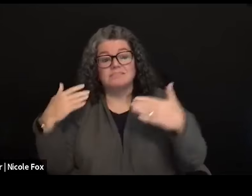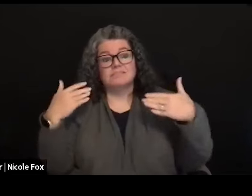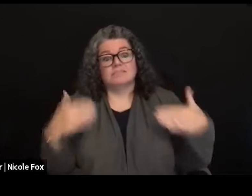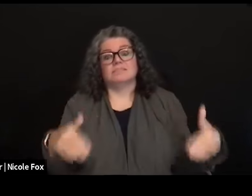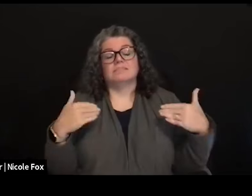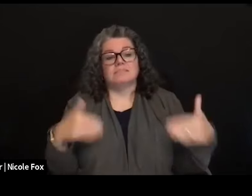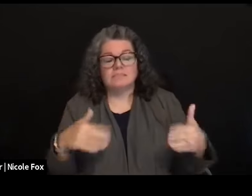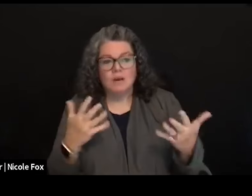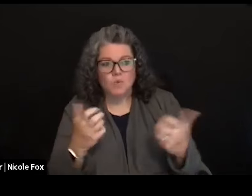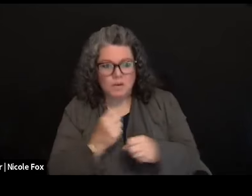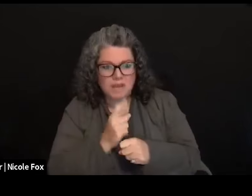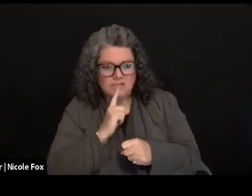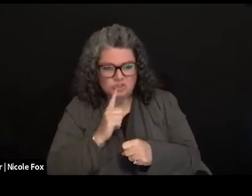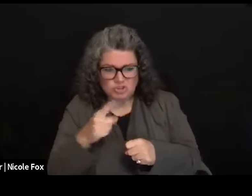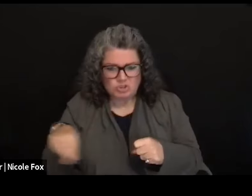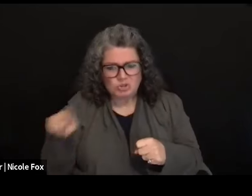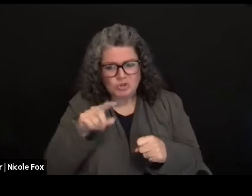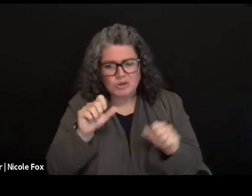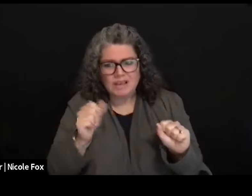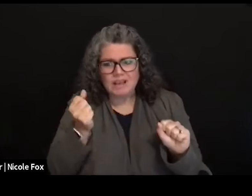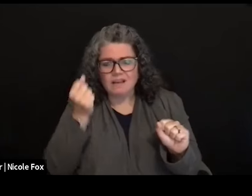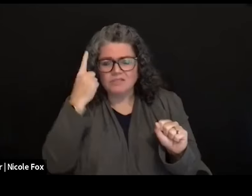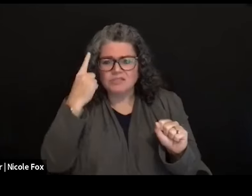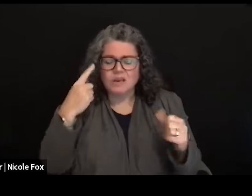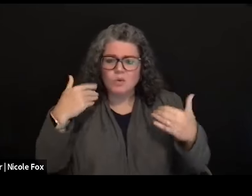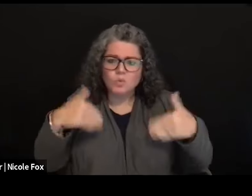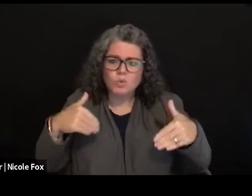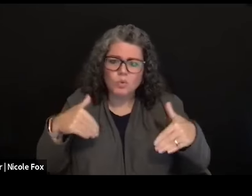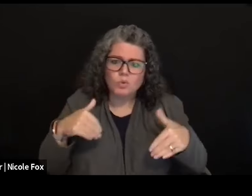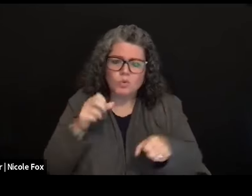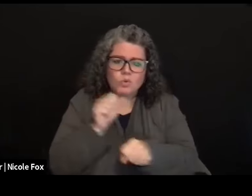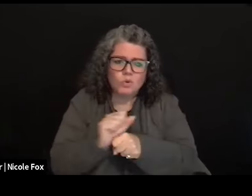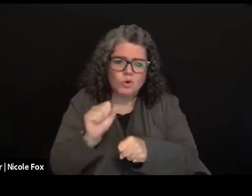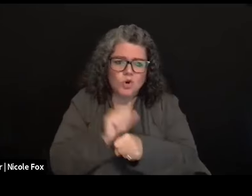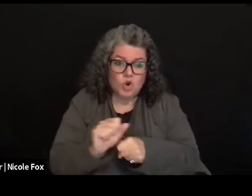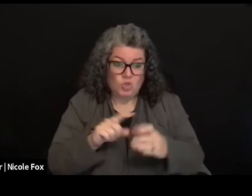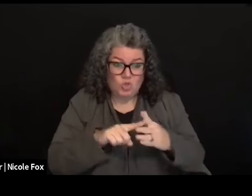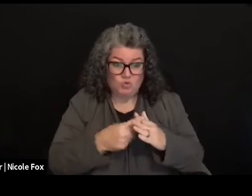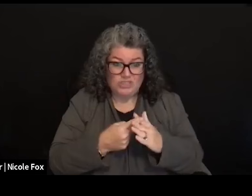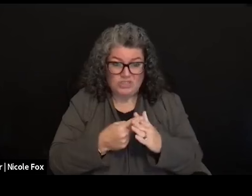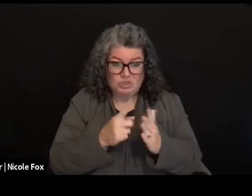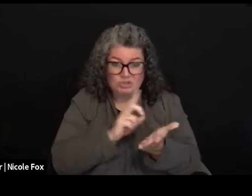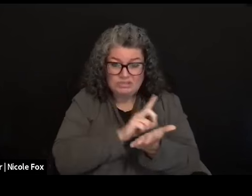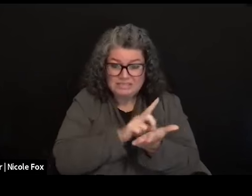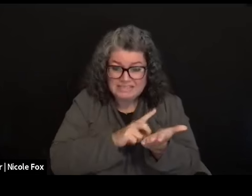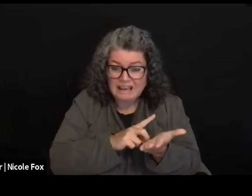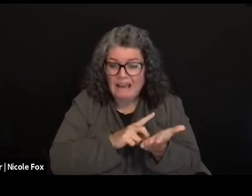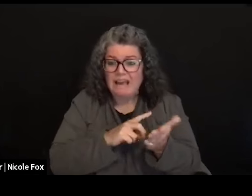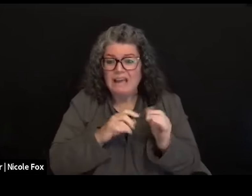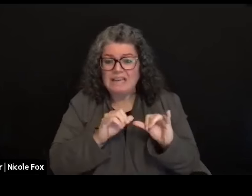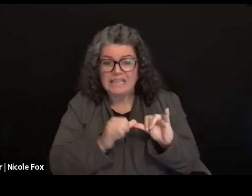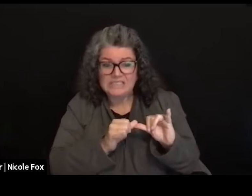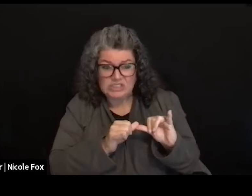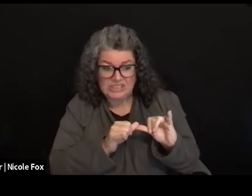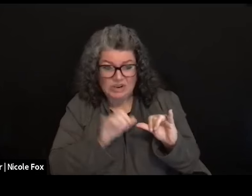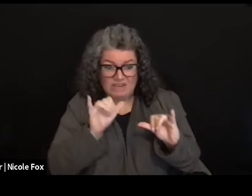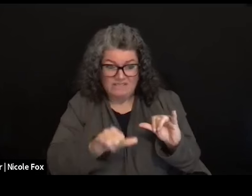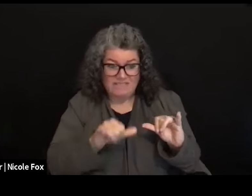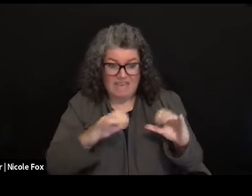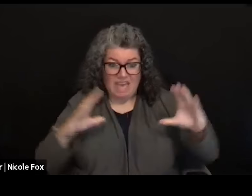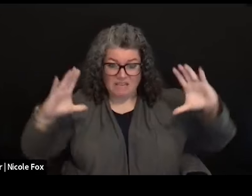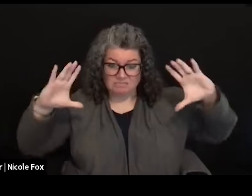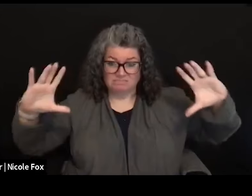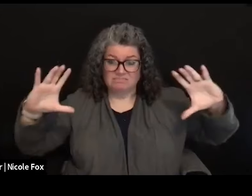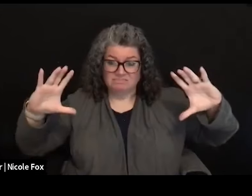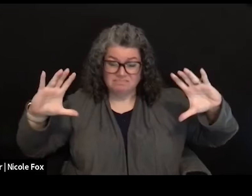people can understand the gravity of this situation. The original design and engineering and construction of the 36-inch bypass line.